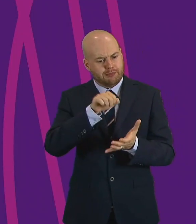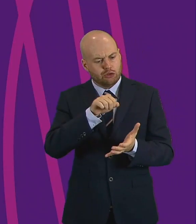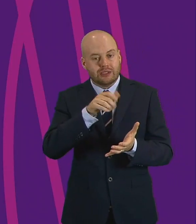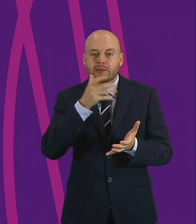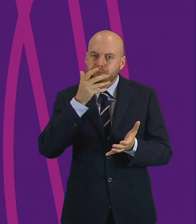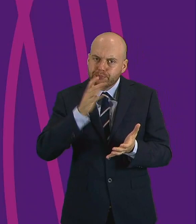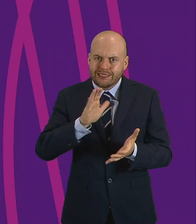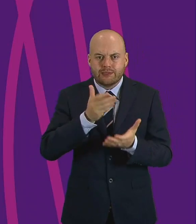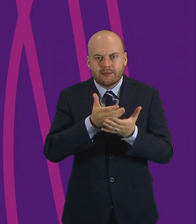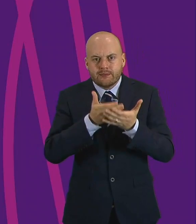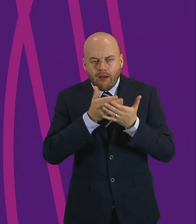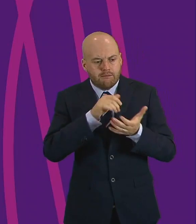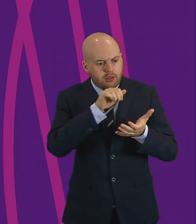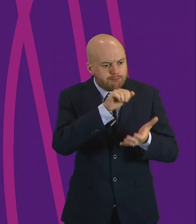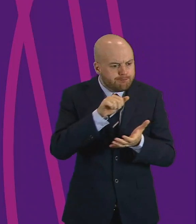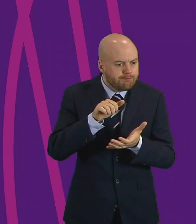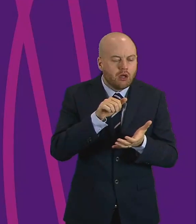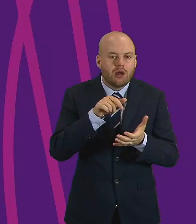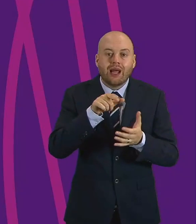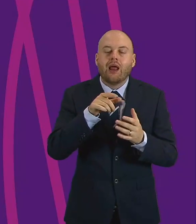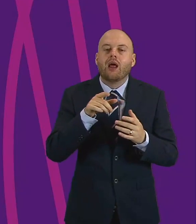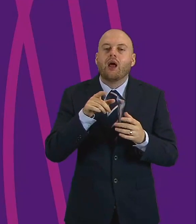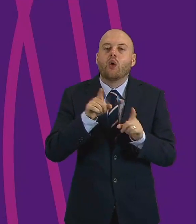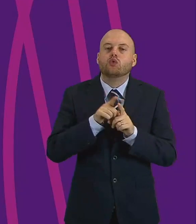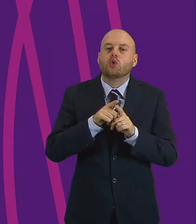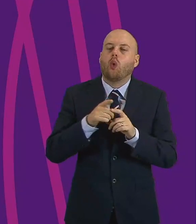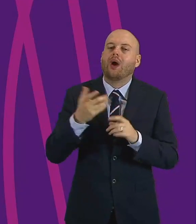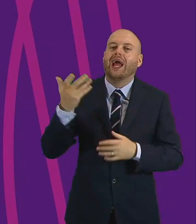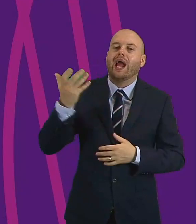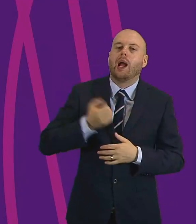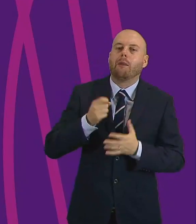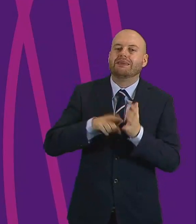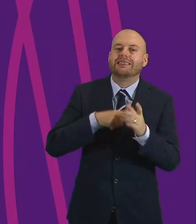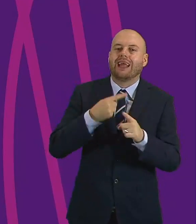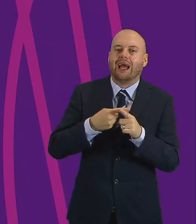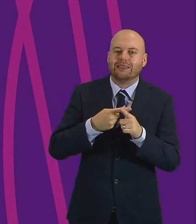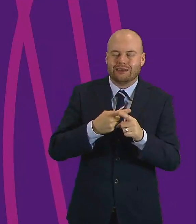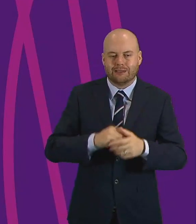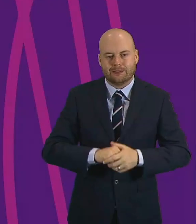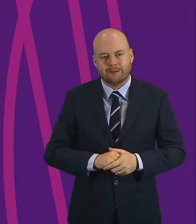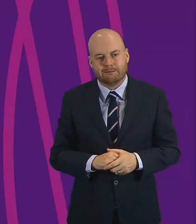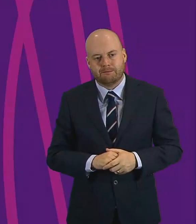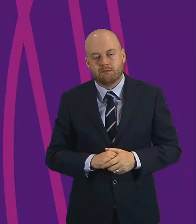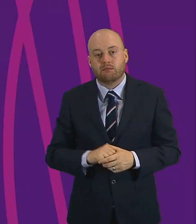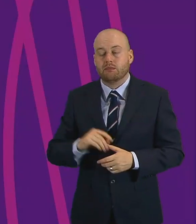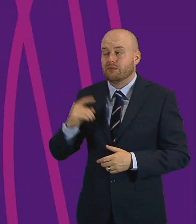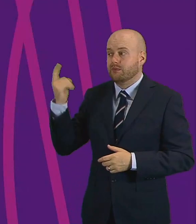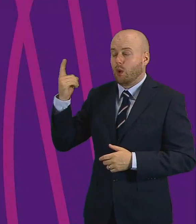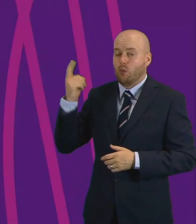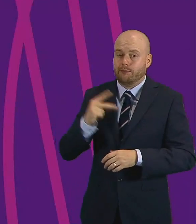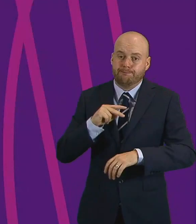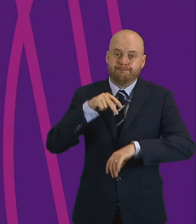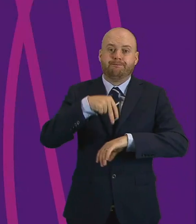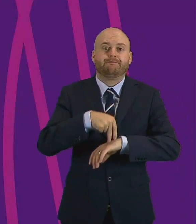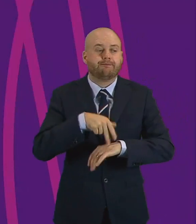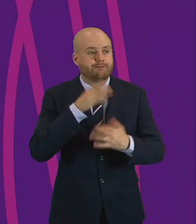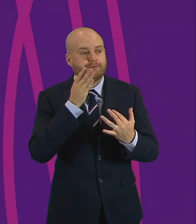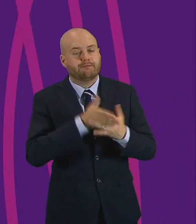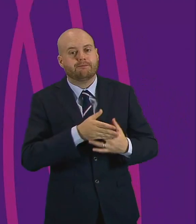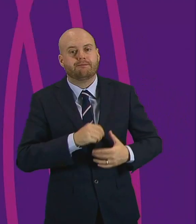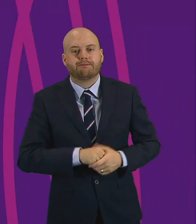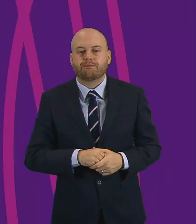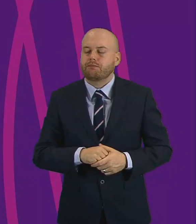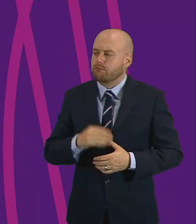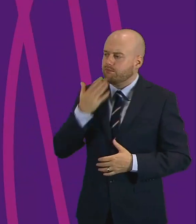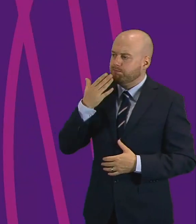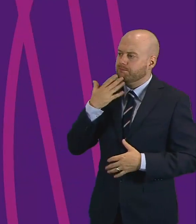terms of income tax revenue. Yes, I take it. I thank Mr. Stuart Cameron. McMillan. I thank Mr. Cameron for taking the intervention, but would Mr.